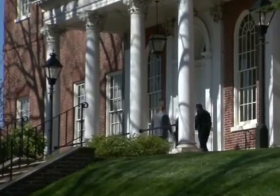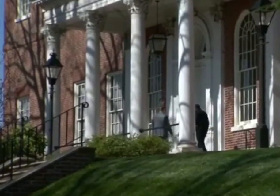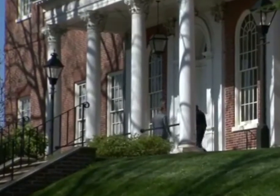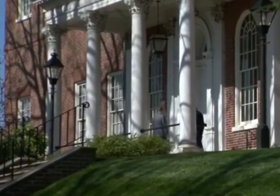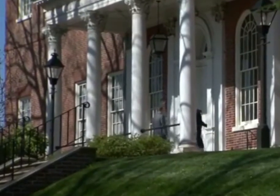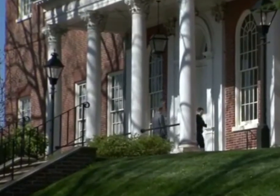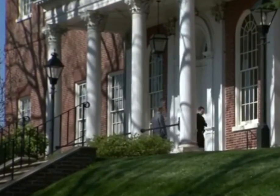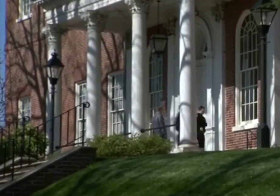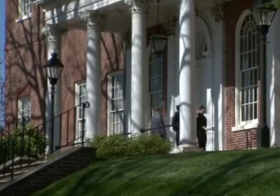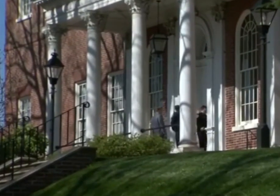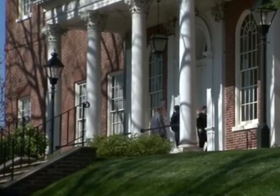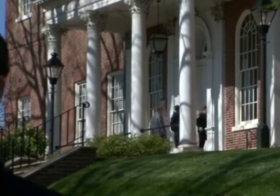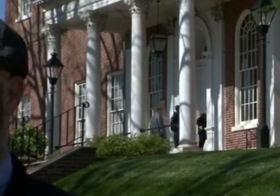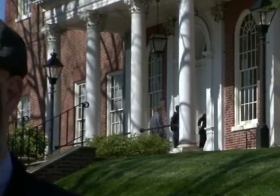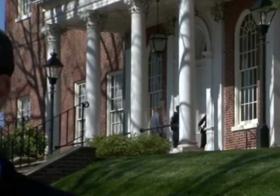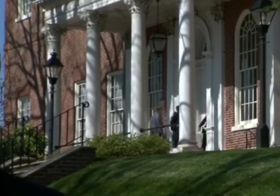Okay, that's it.